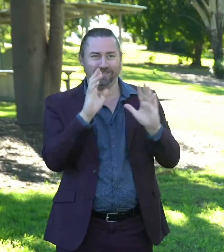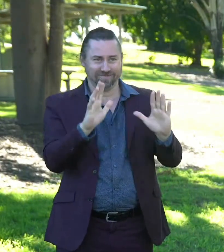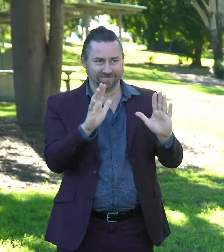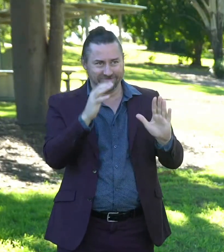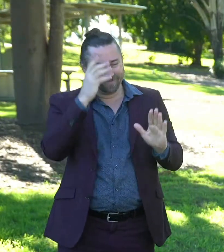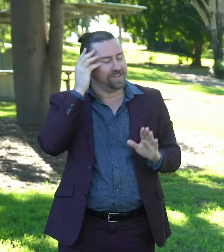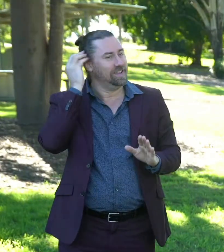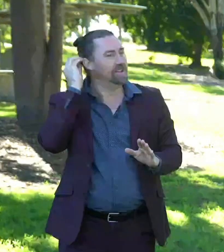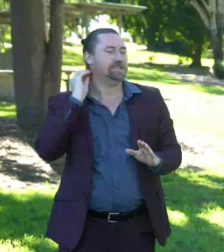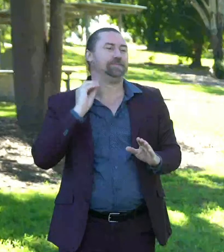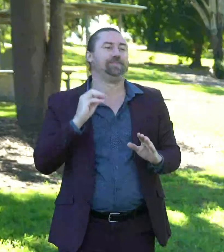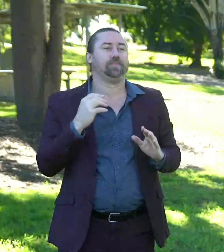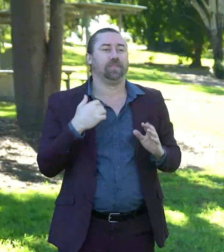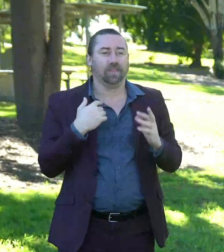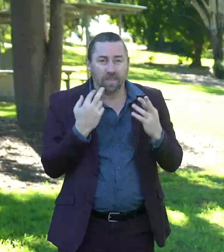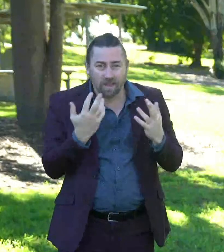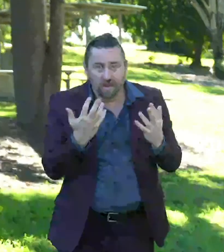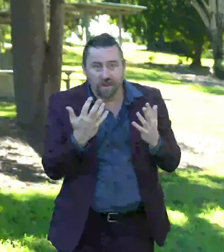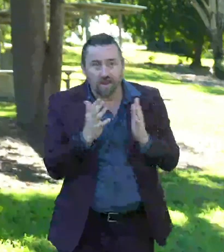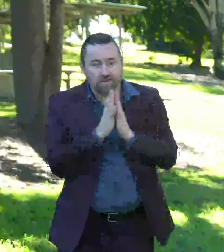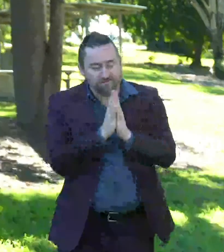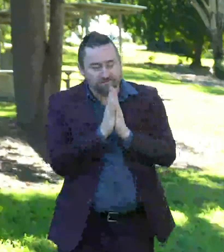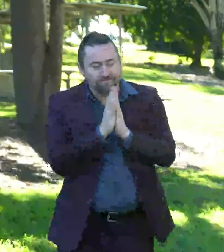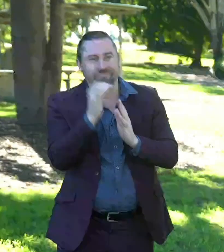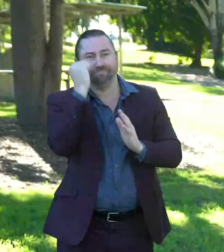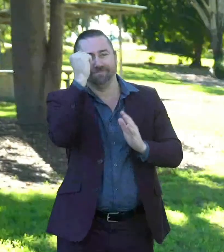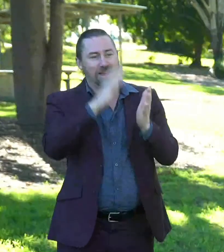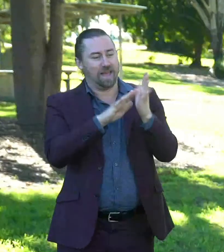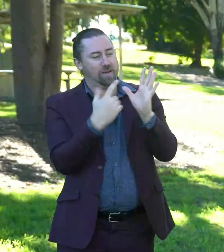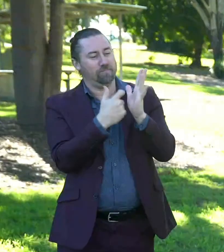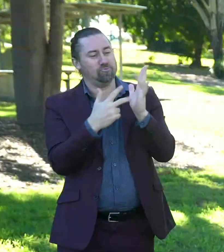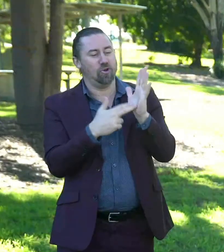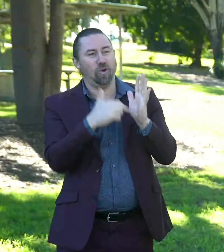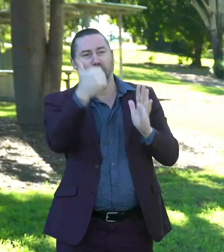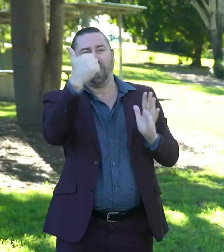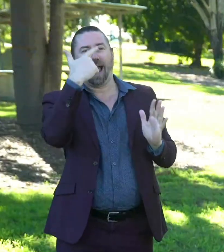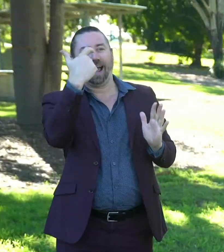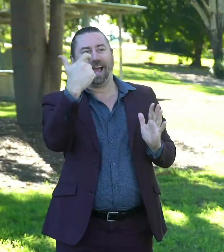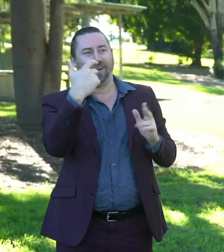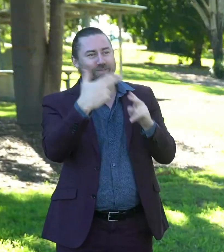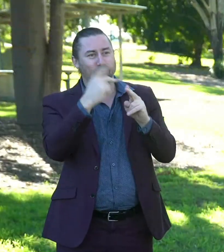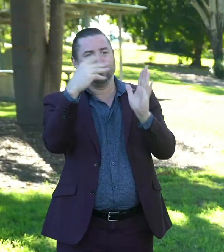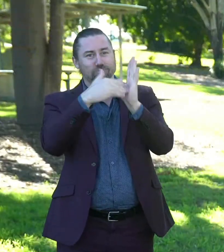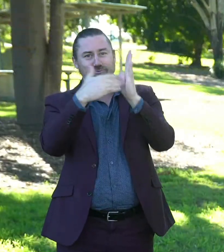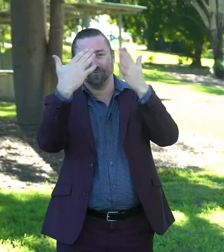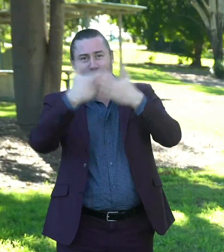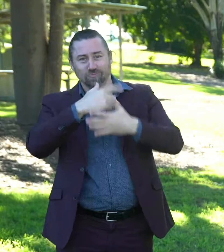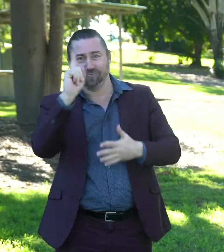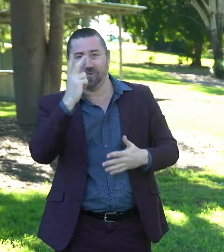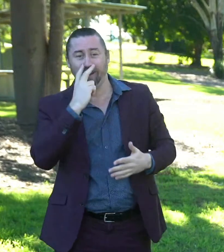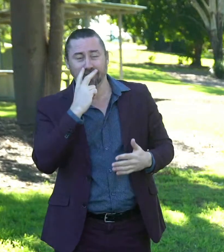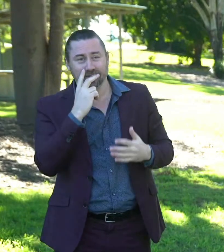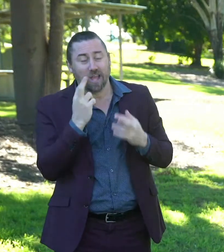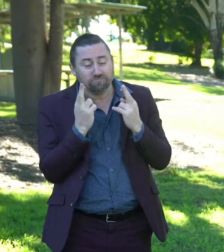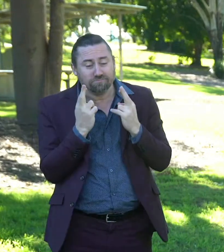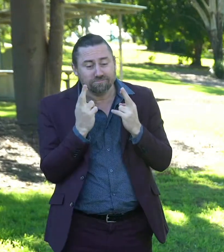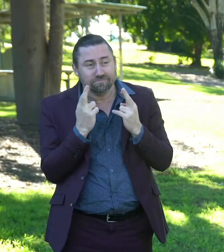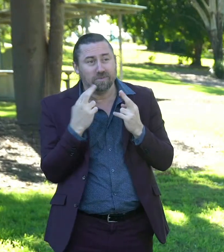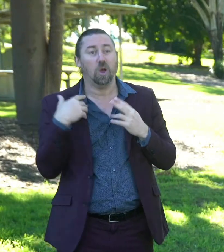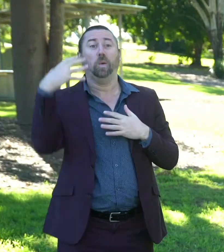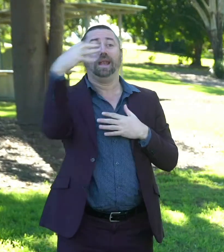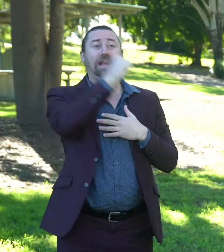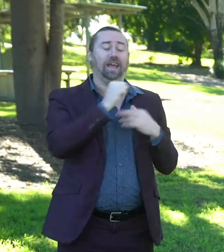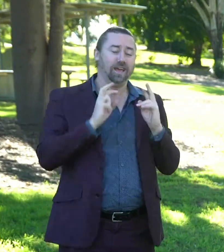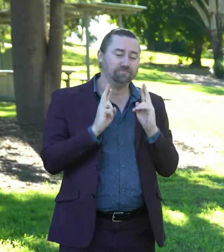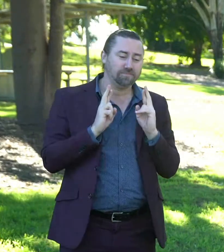again, we wish our Mighty Maroons the best of luck for tonight. Hopefully there's going to be a win, and